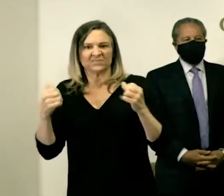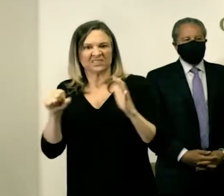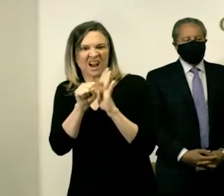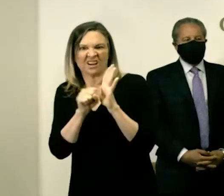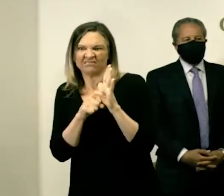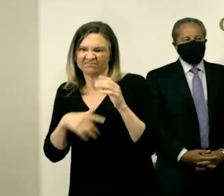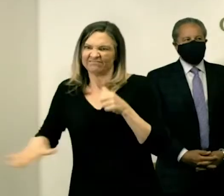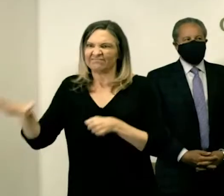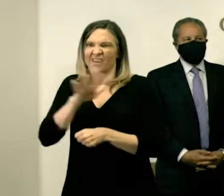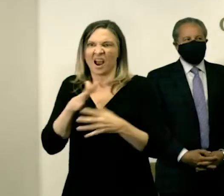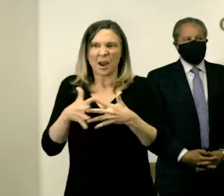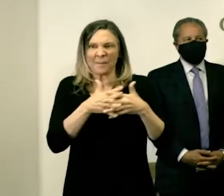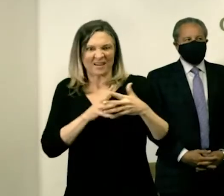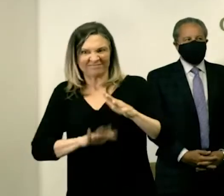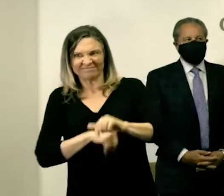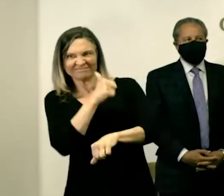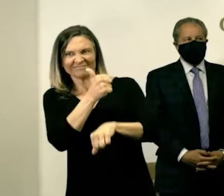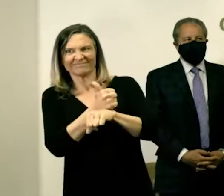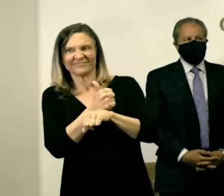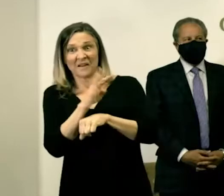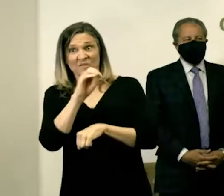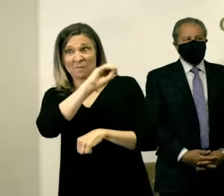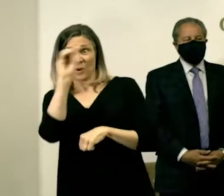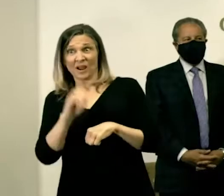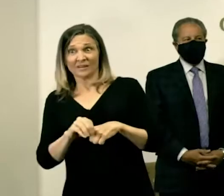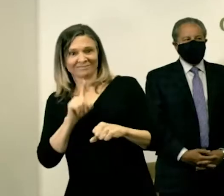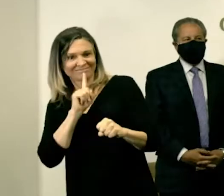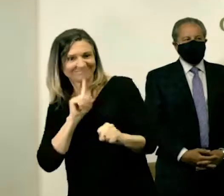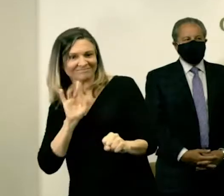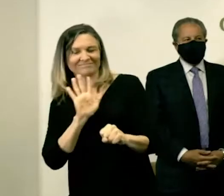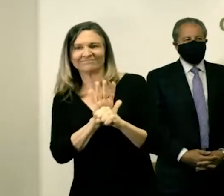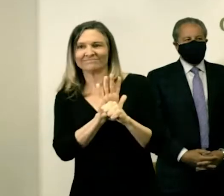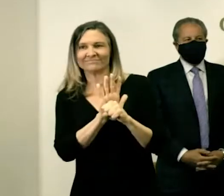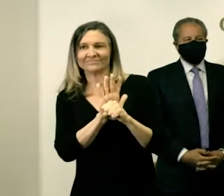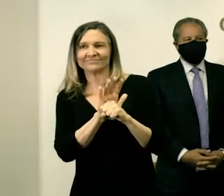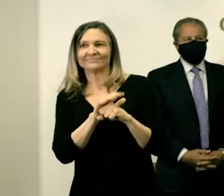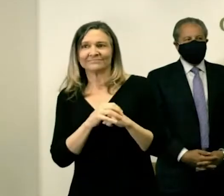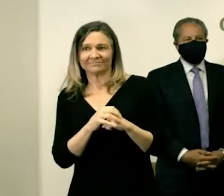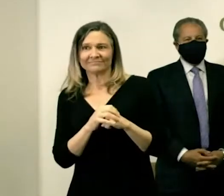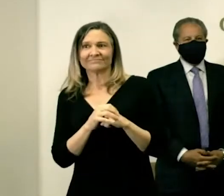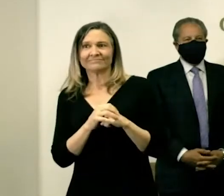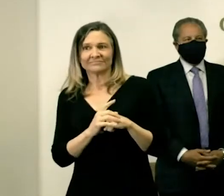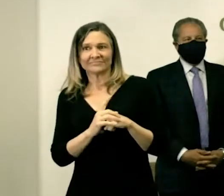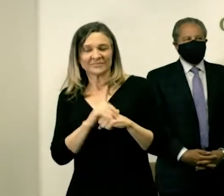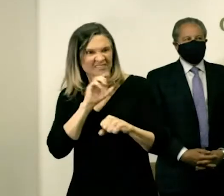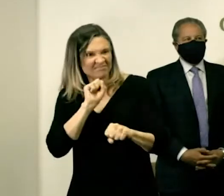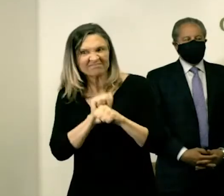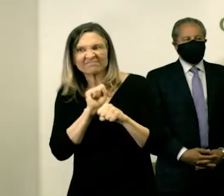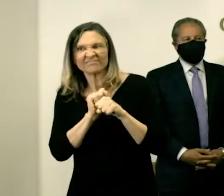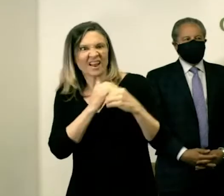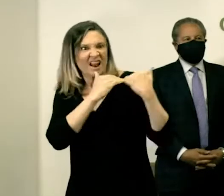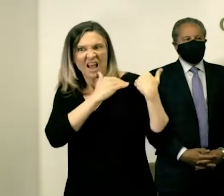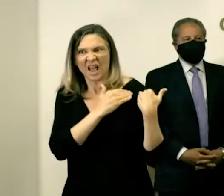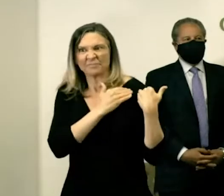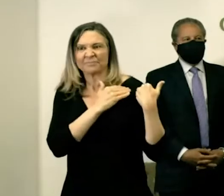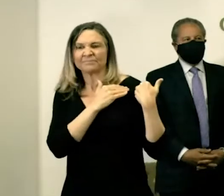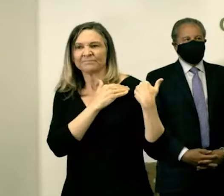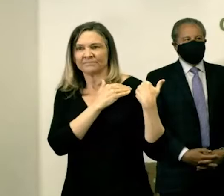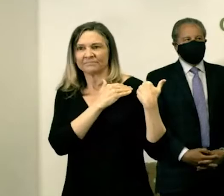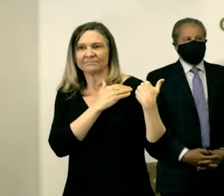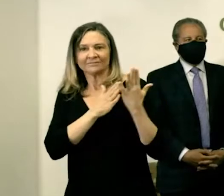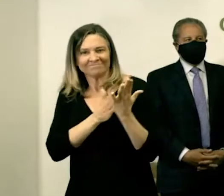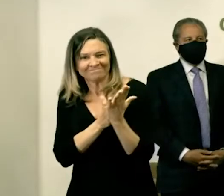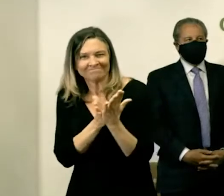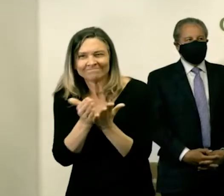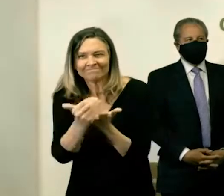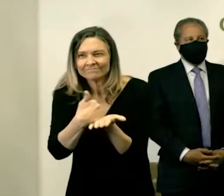that 40%, to commit to a cause, to truly be accountable and more transparent to delivering